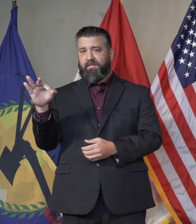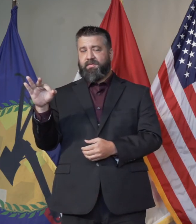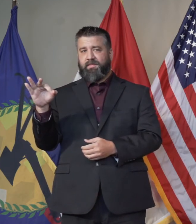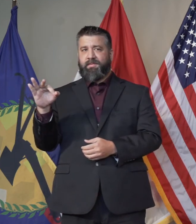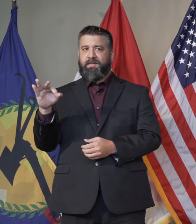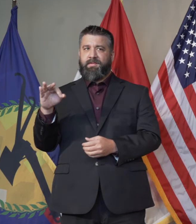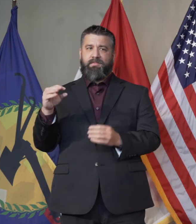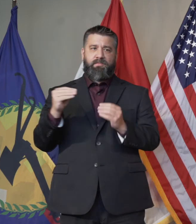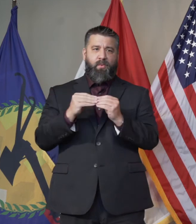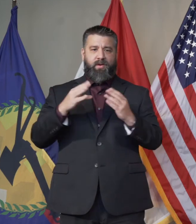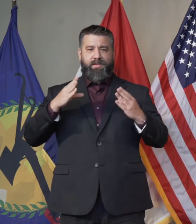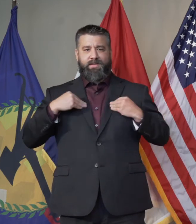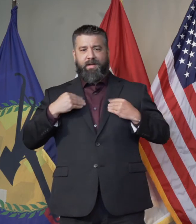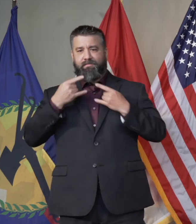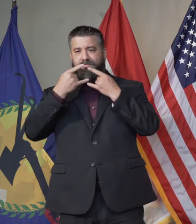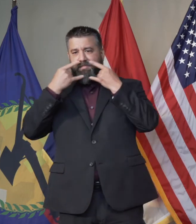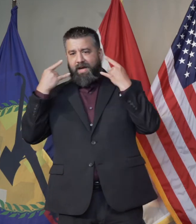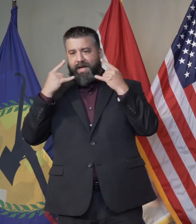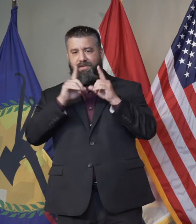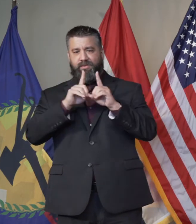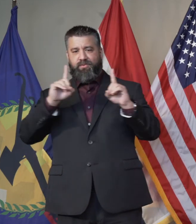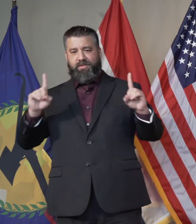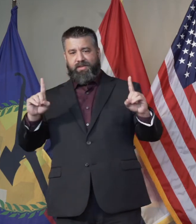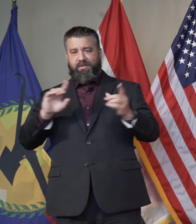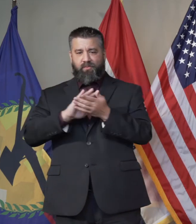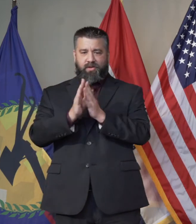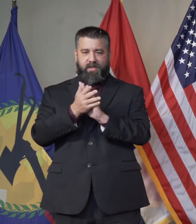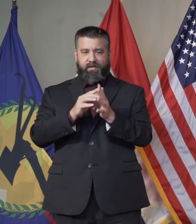of social distancing and masking guidelines. Are still a little resistant.